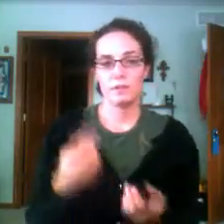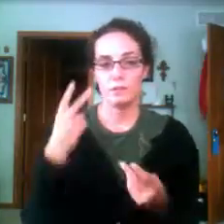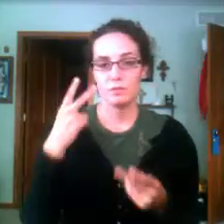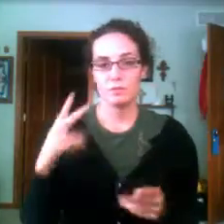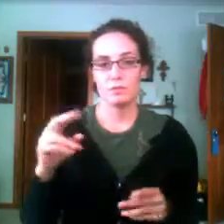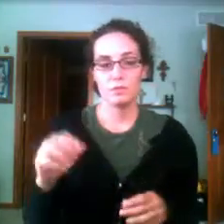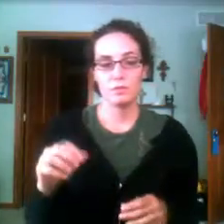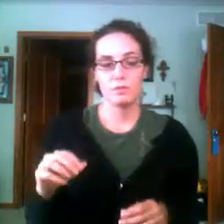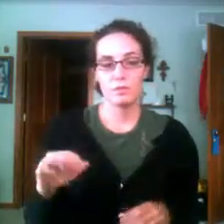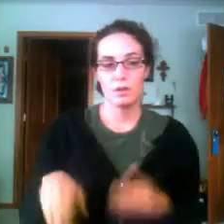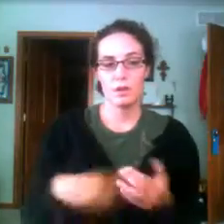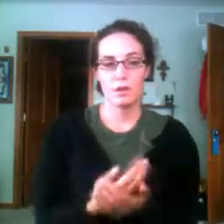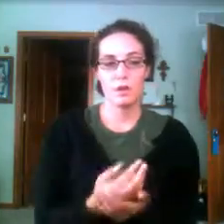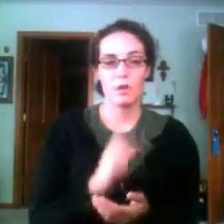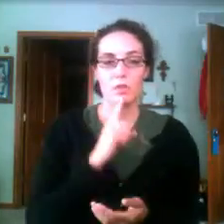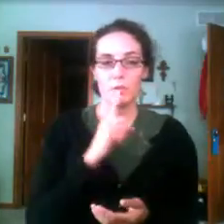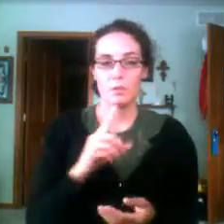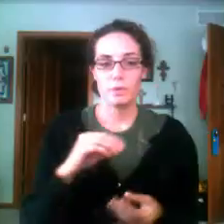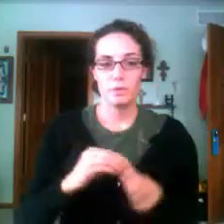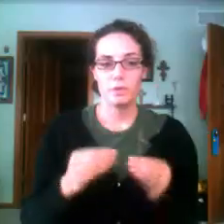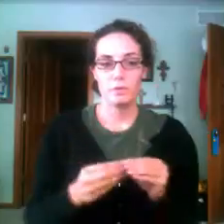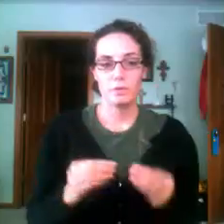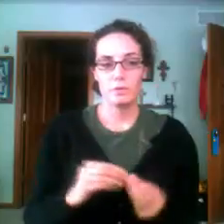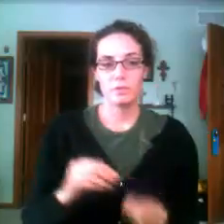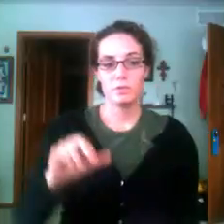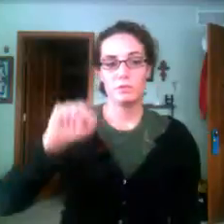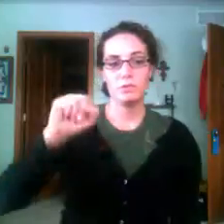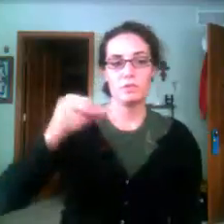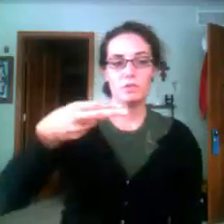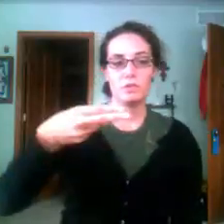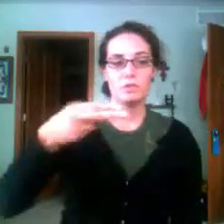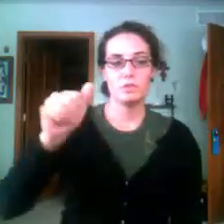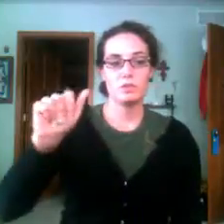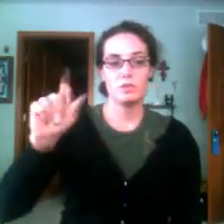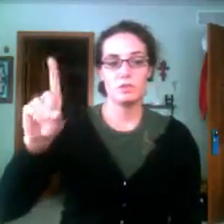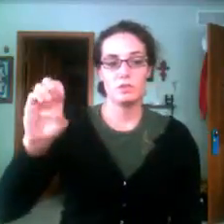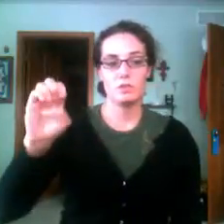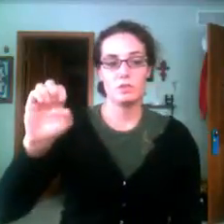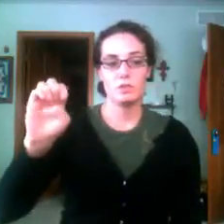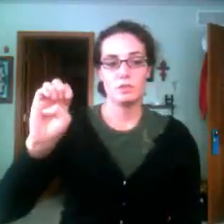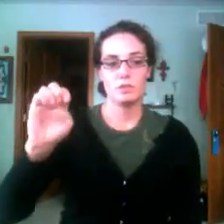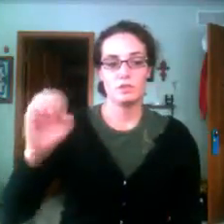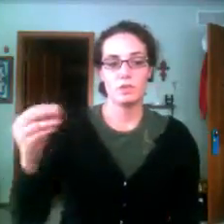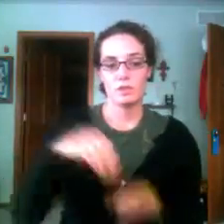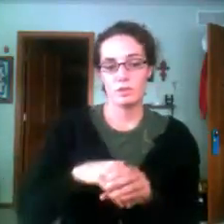in the entire number line. Just make it like a figure line. That's all you got to do.